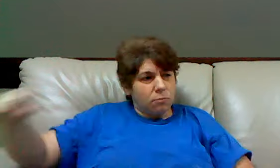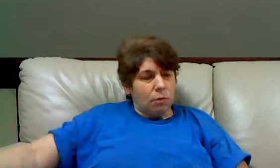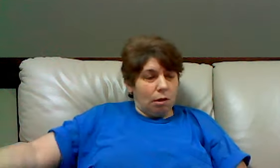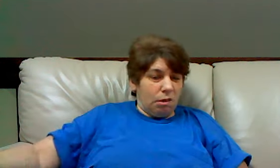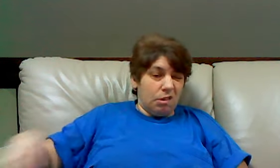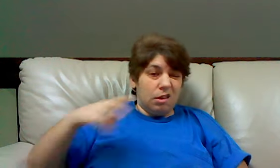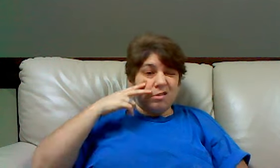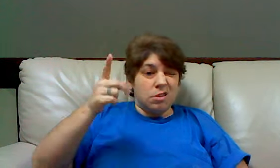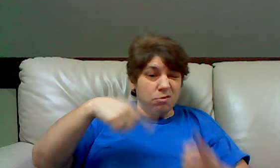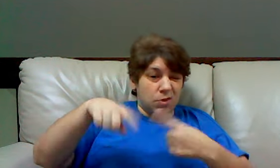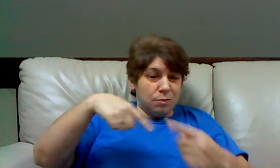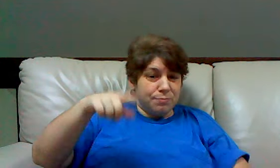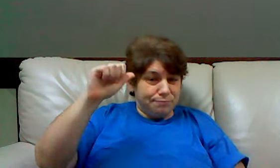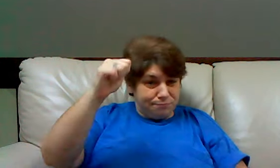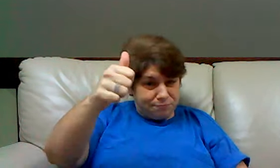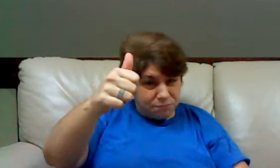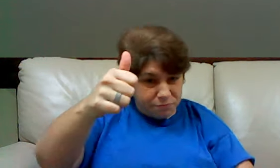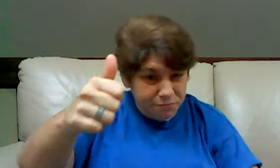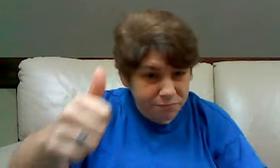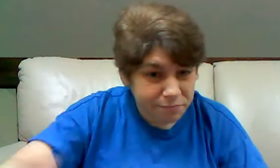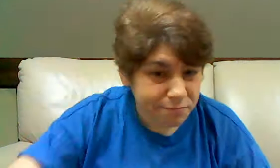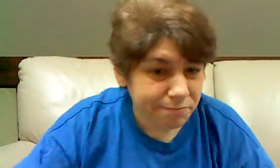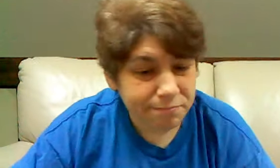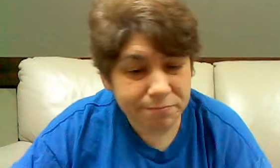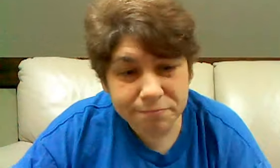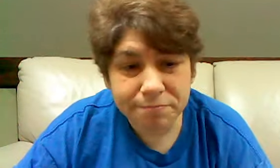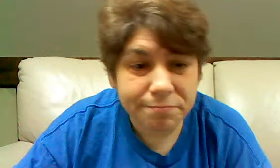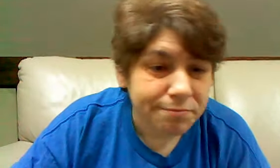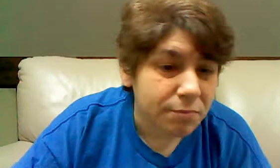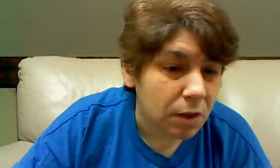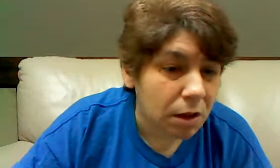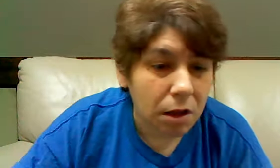Their biggest loyalty offer ever. For 10% back on all your holiday shopping. Say big this Friday.